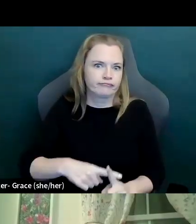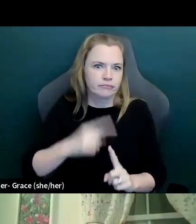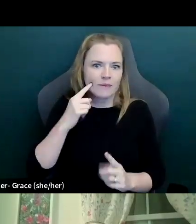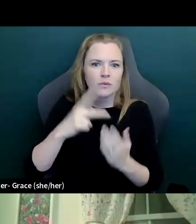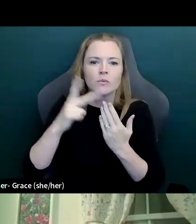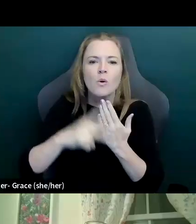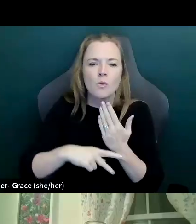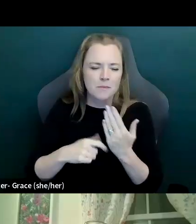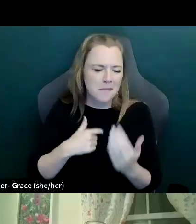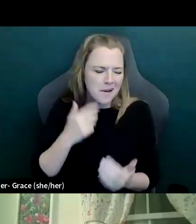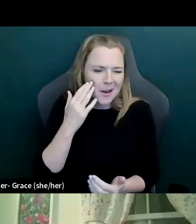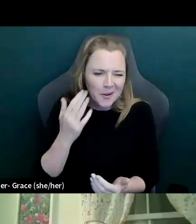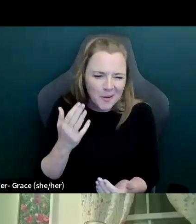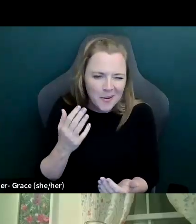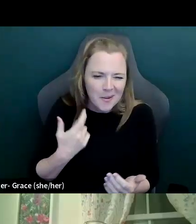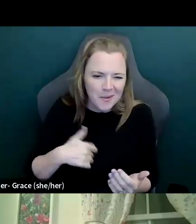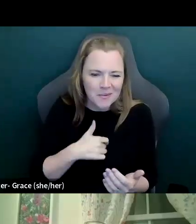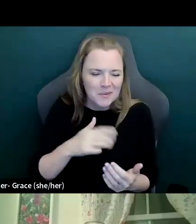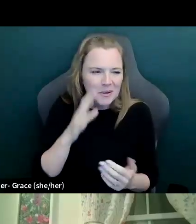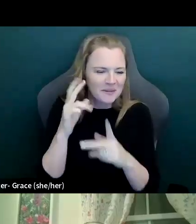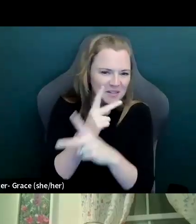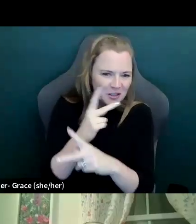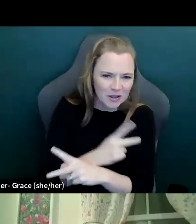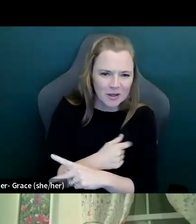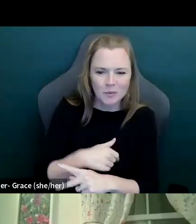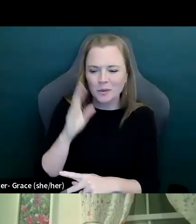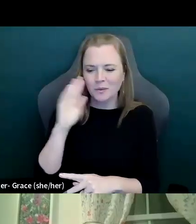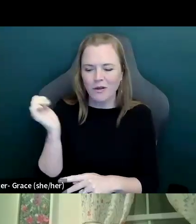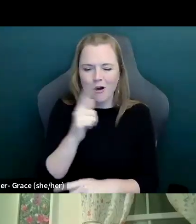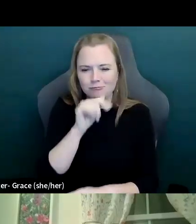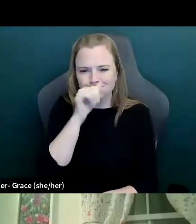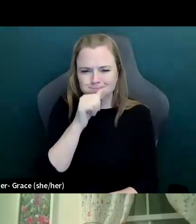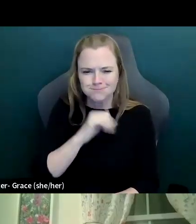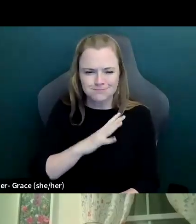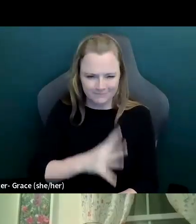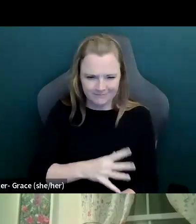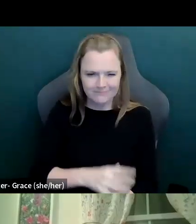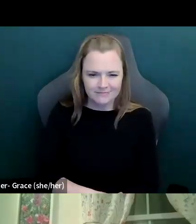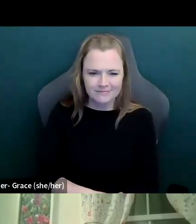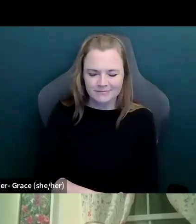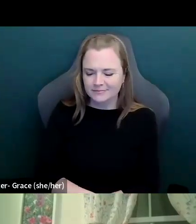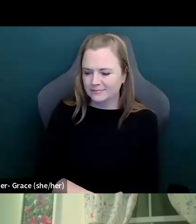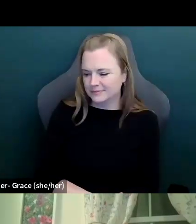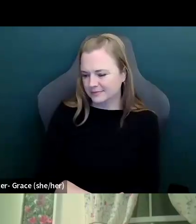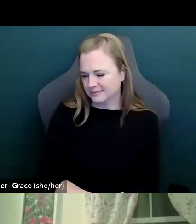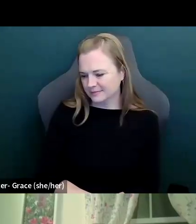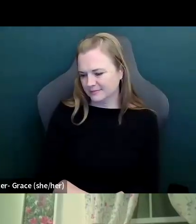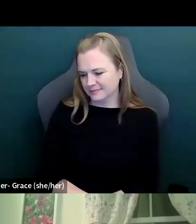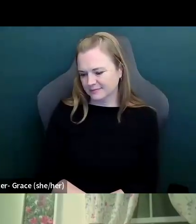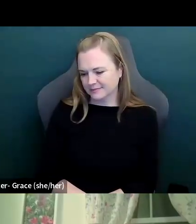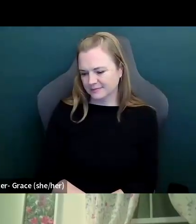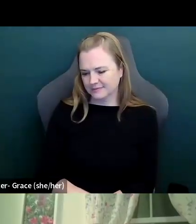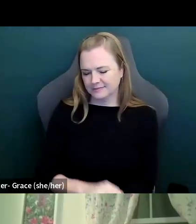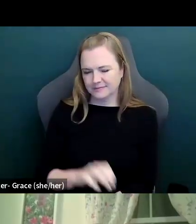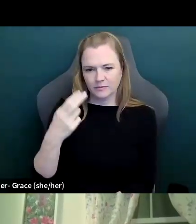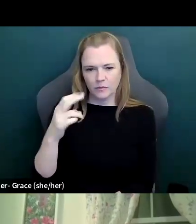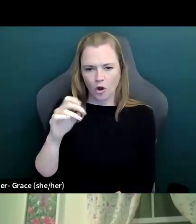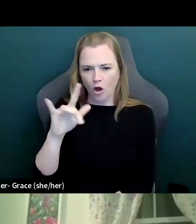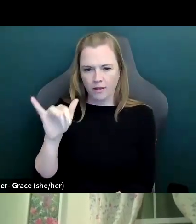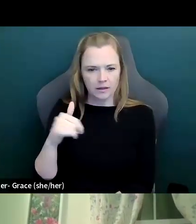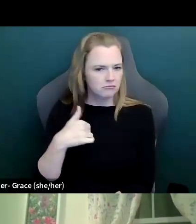know that we'll all figure this out and we'll all weather it. Yeah. And the I truth, wouldn't sorry. change. I wouldn't change